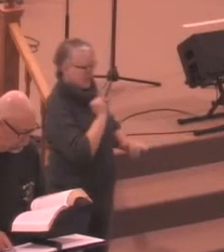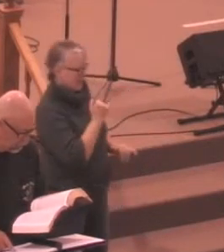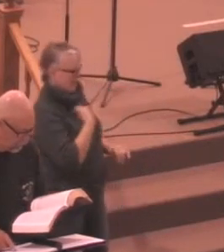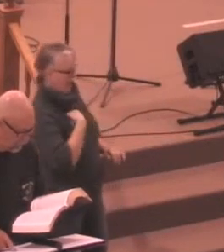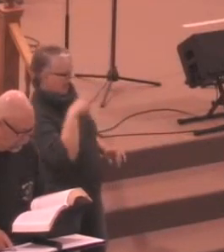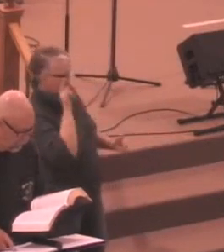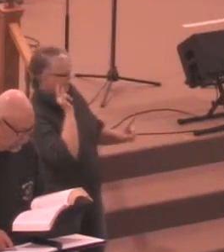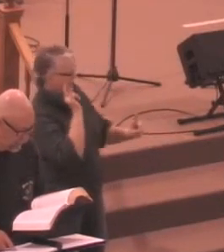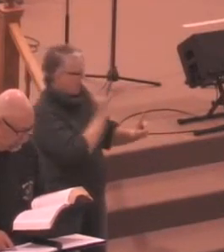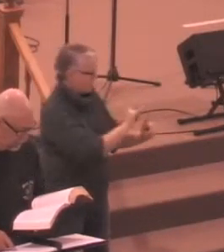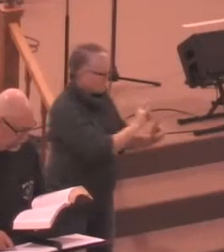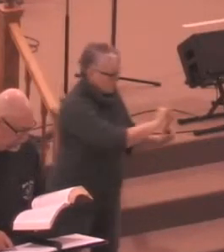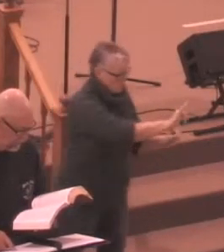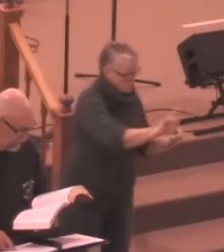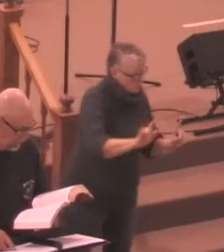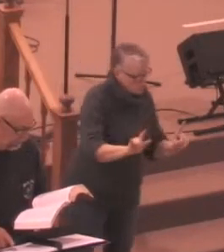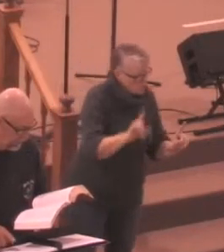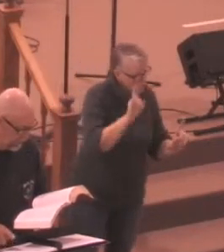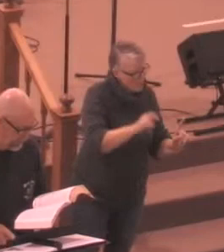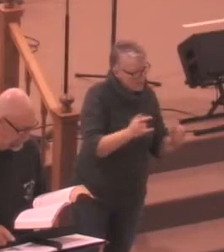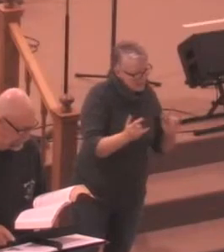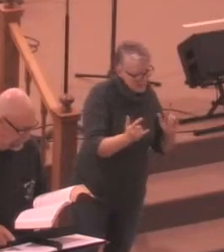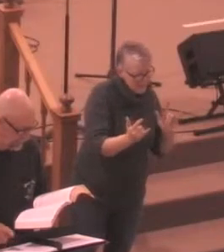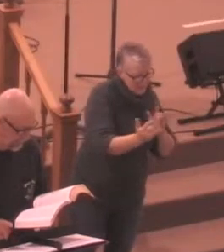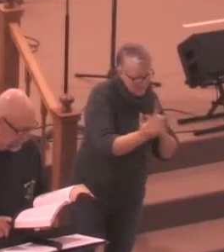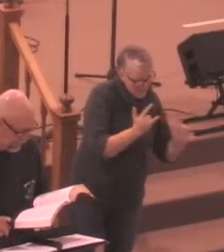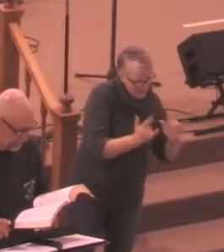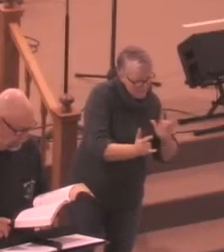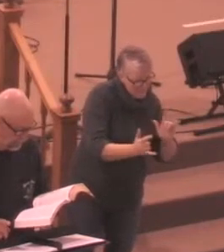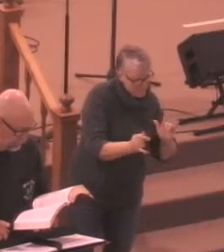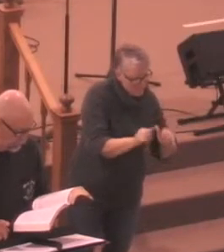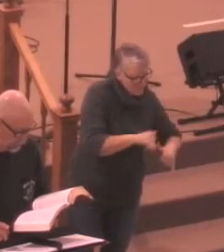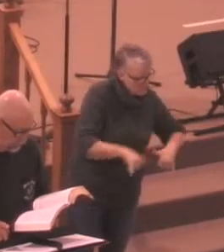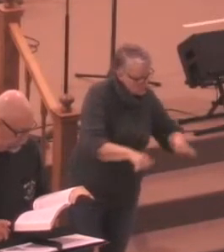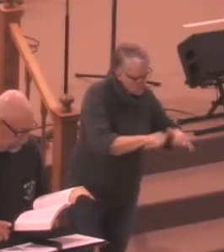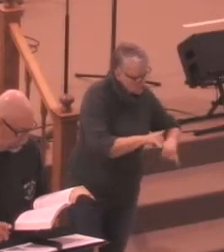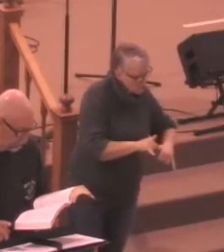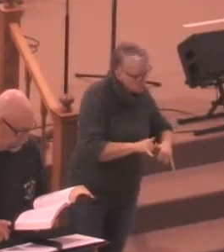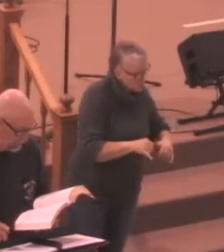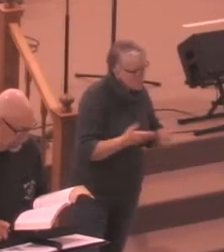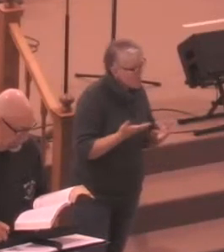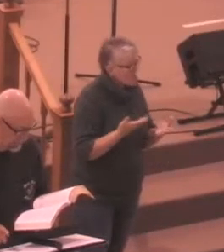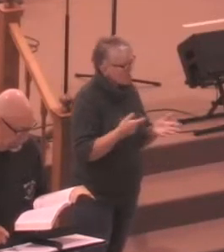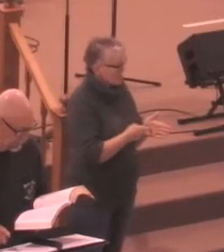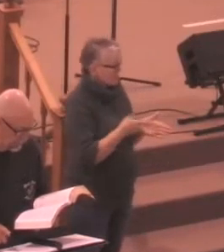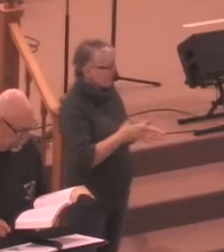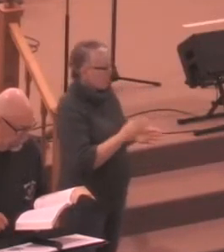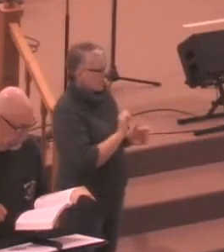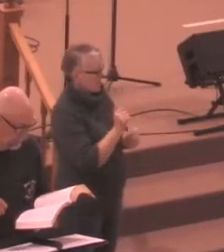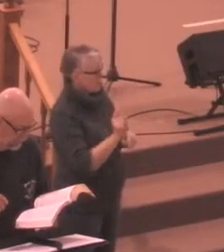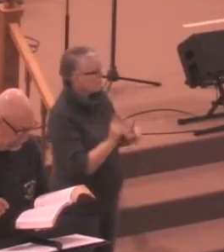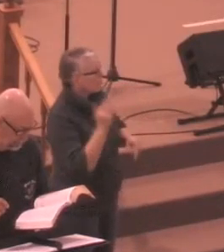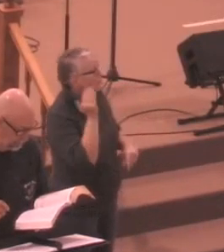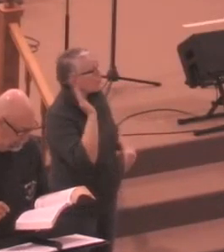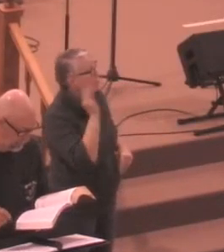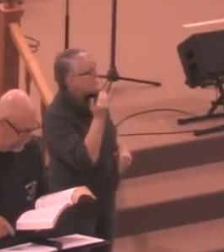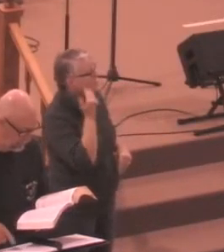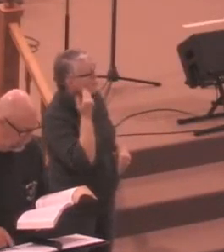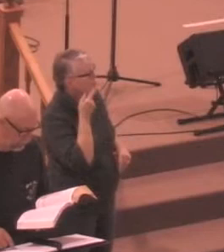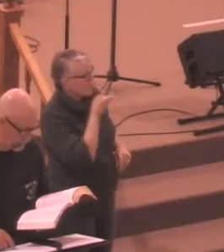too are to love one another. By this everyone will know that you are my disciples